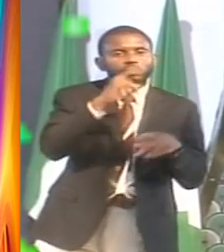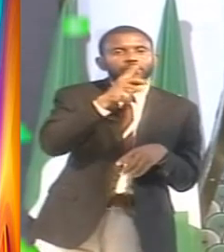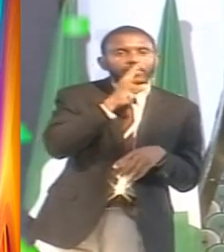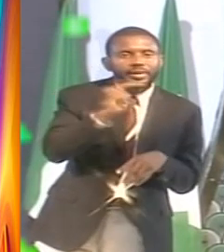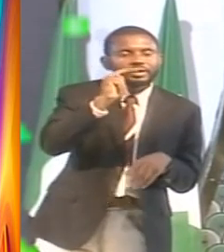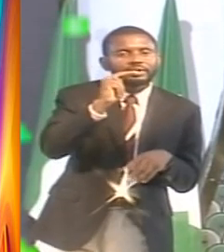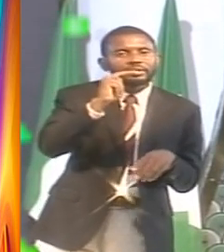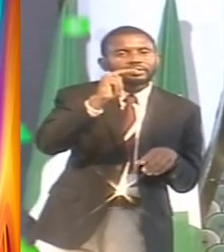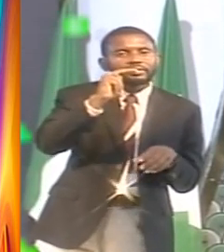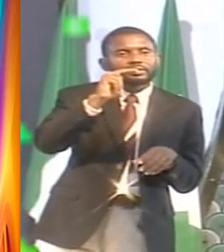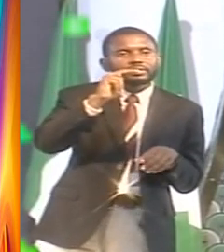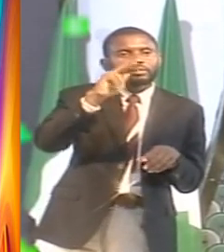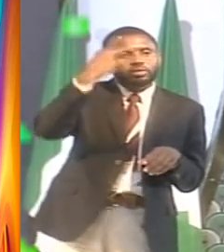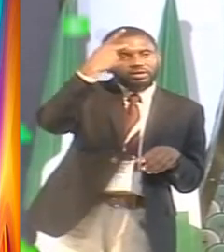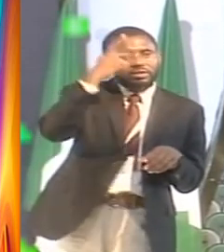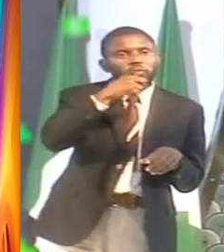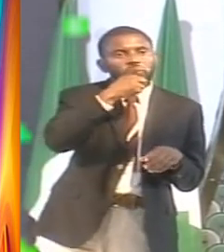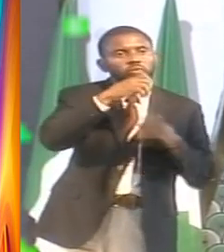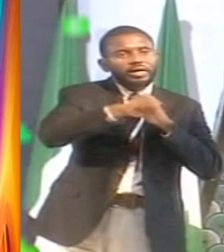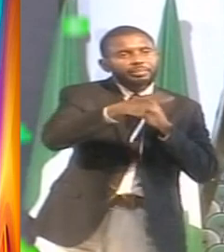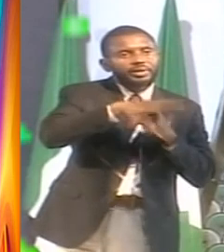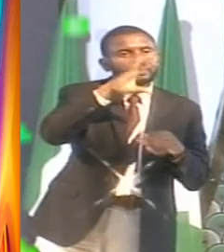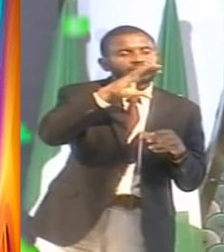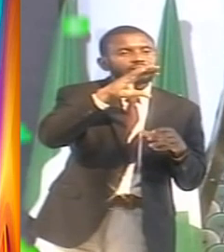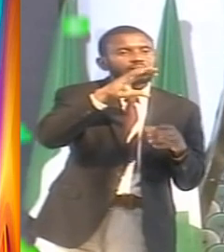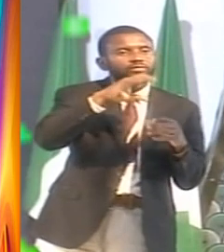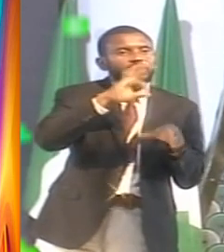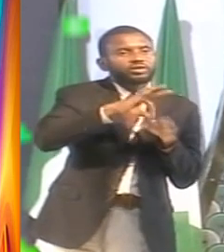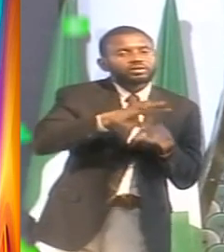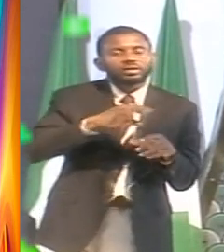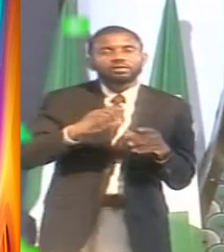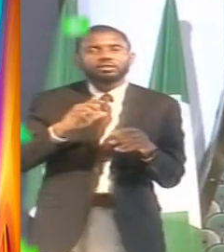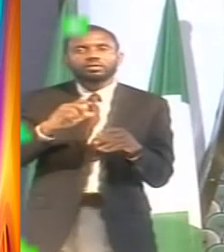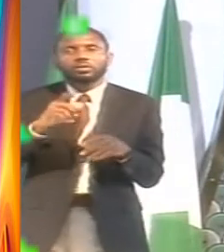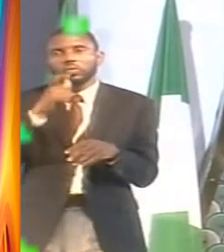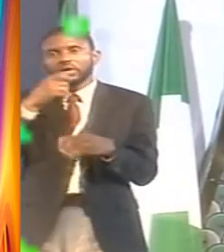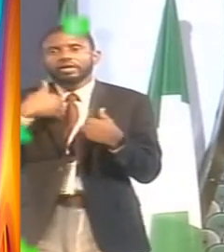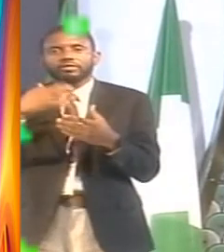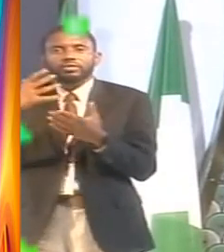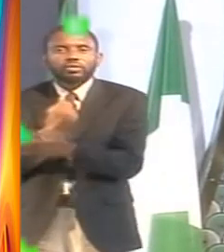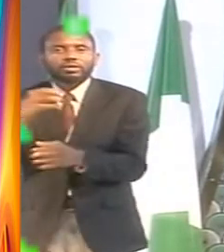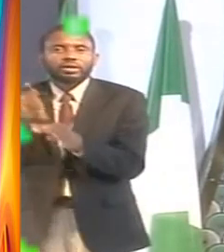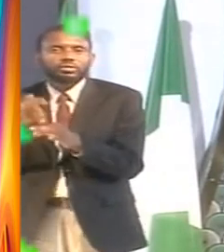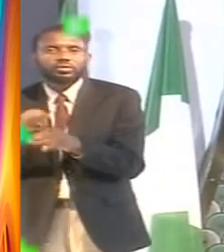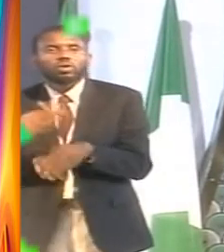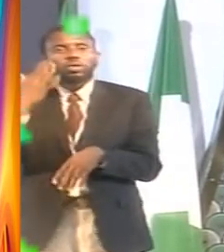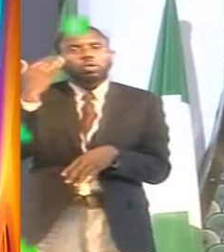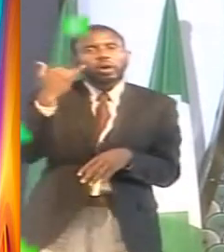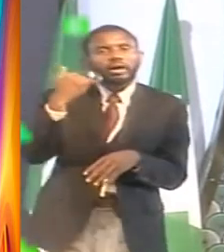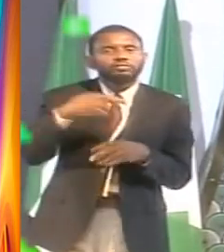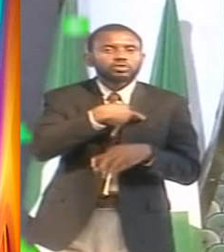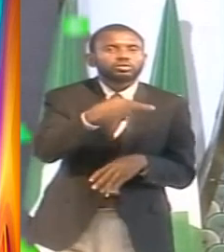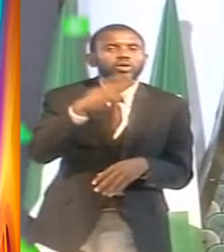won elections? Very often, and what is clear to us in Africa, why religion, why ethnicity, why all these